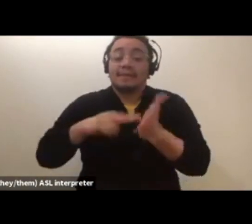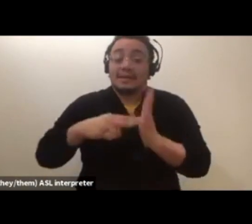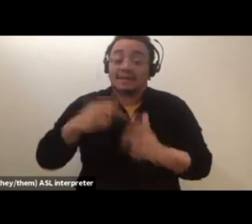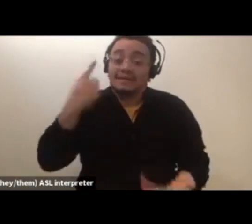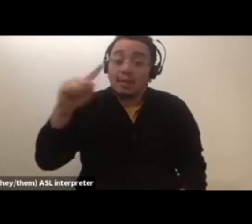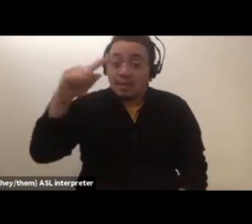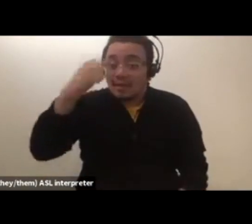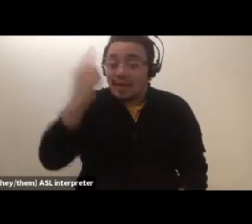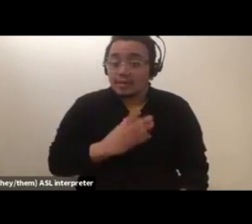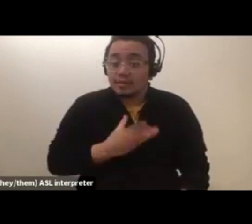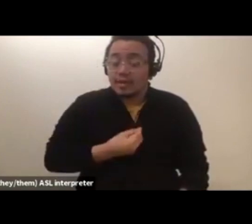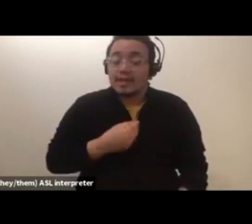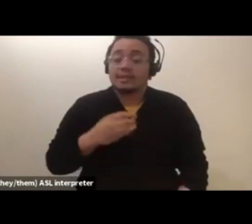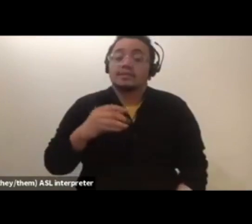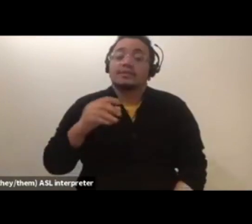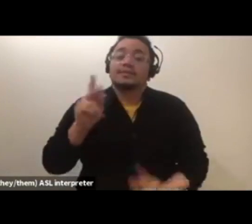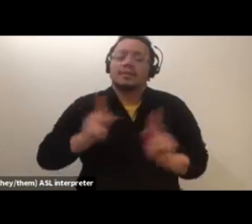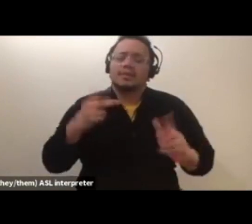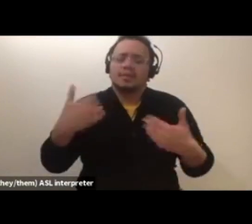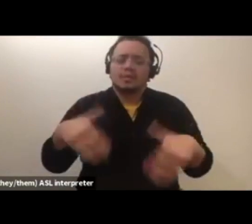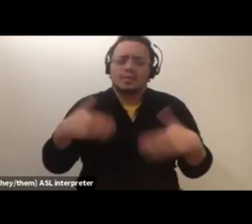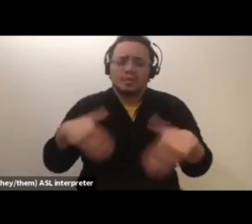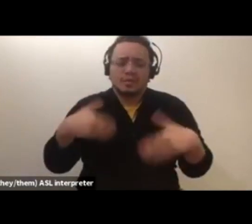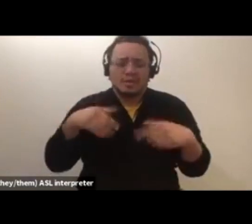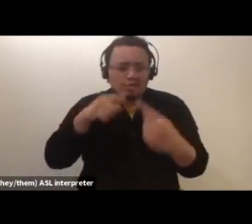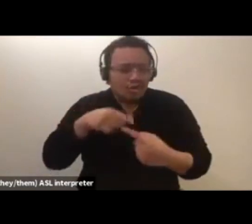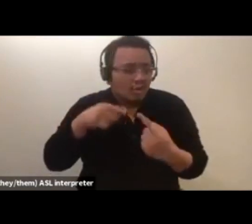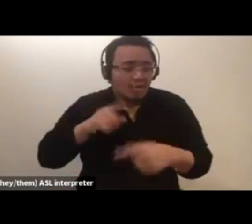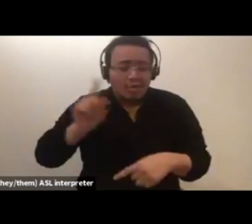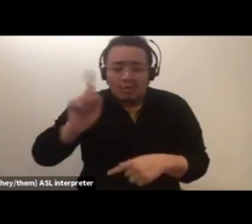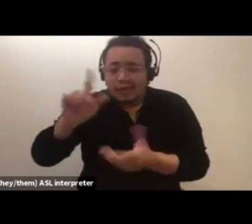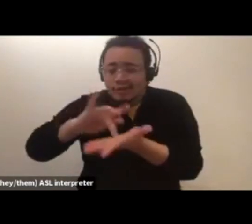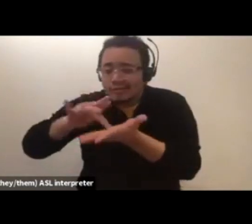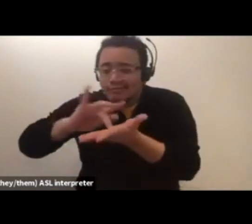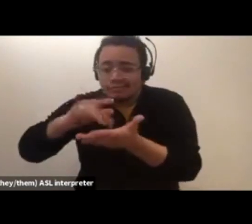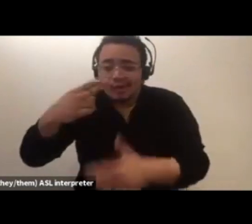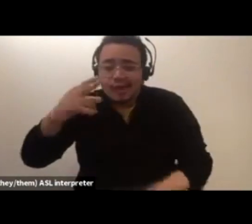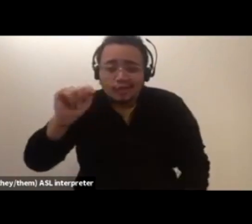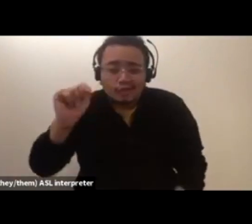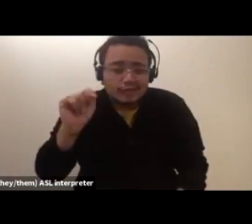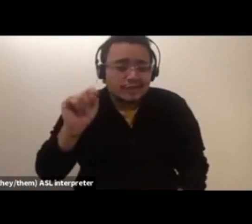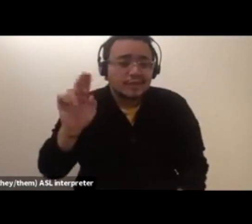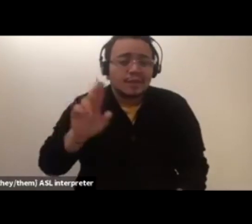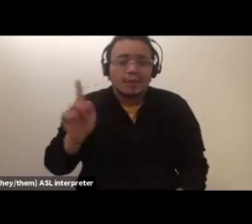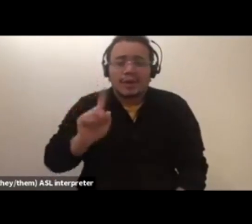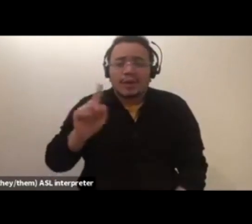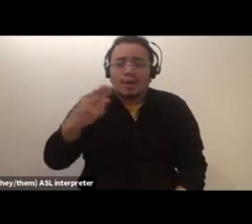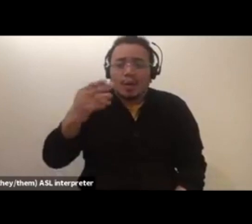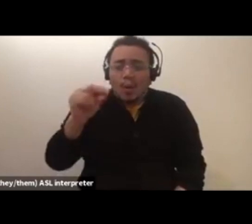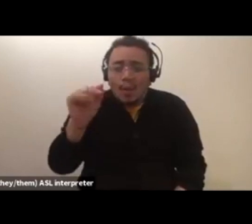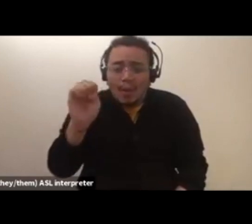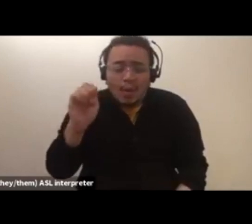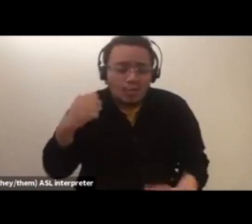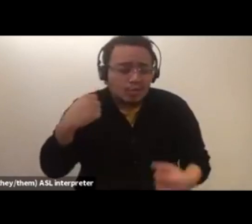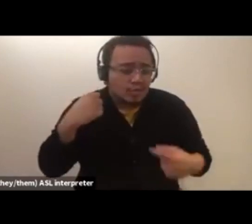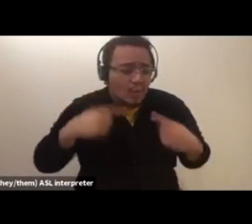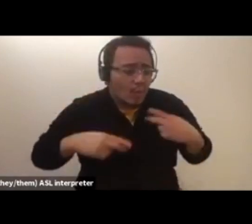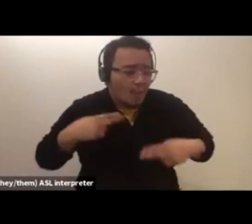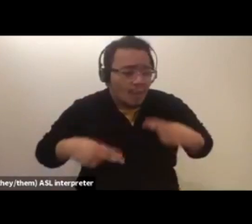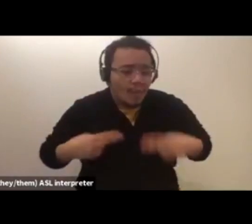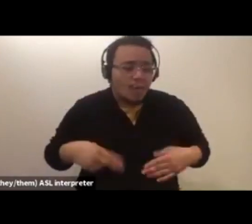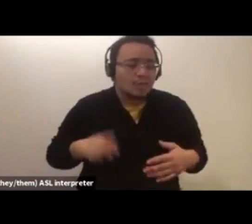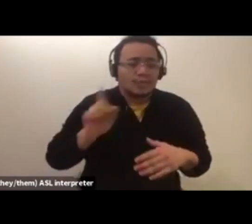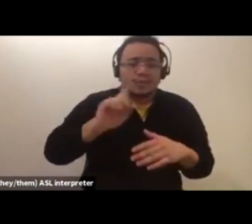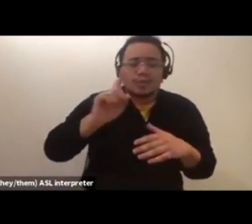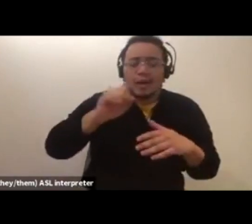these hormones, even needles, even syringes, you know, down to alcohol wipes. These were things that were